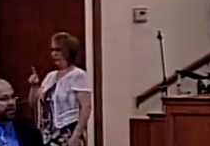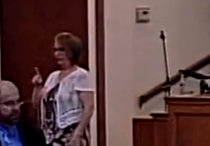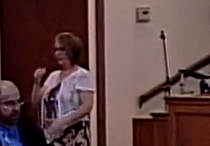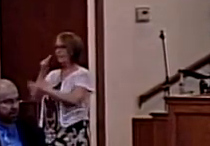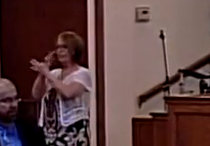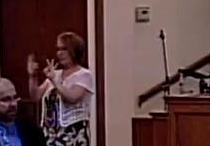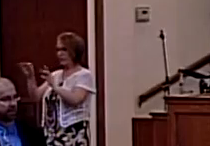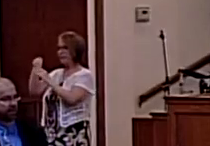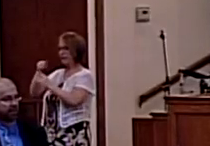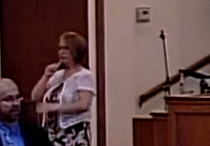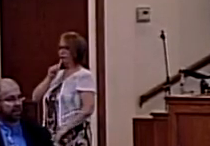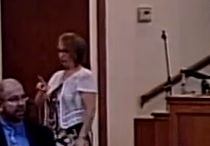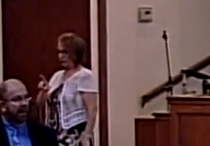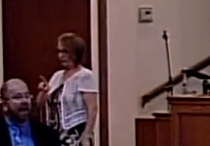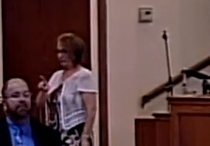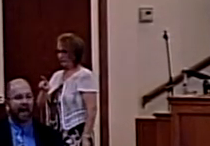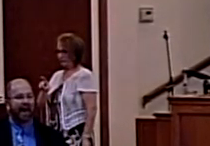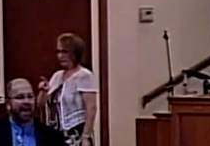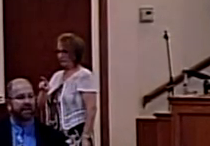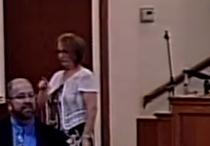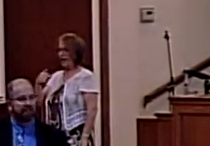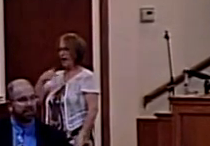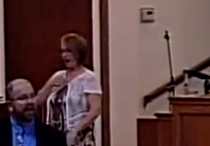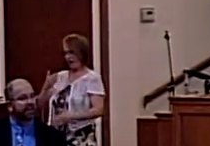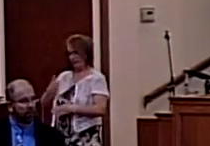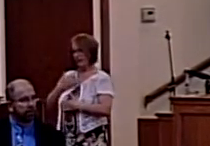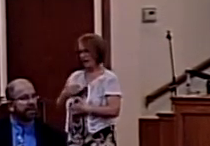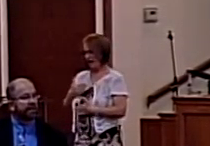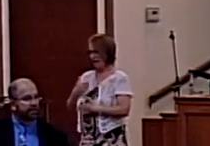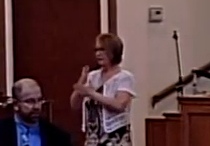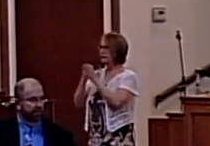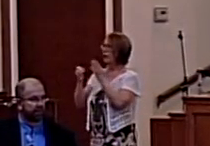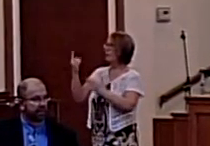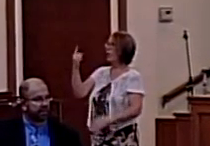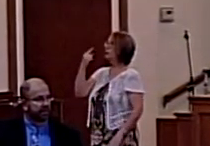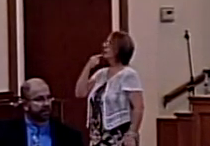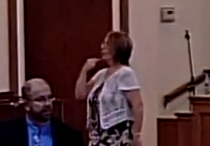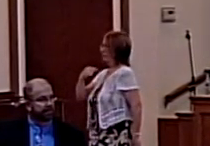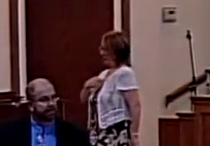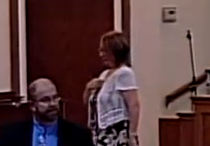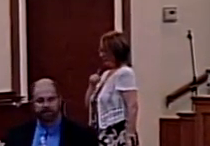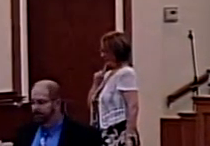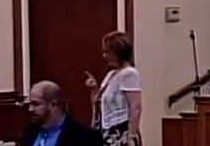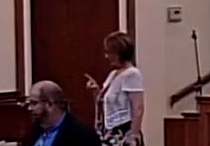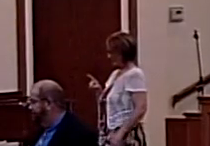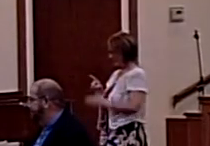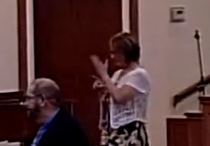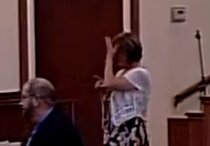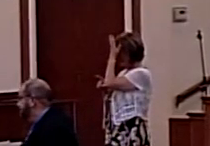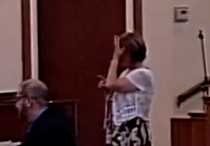Freedom in truth. I'm glad that somebody told me the truth.